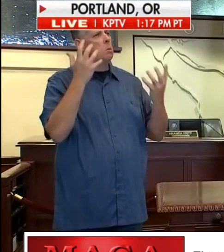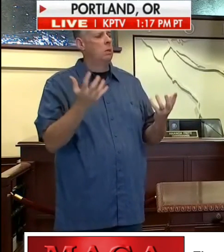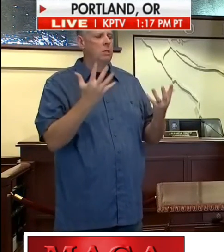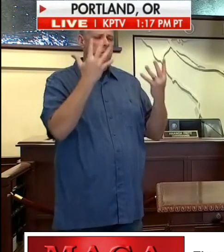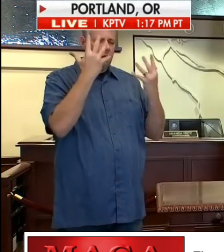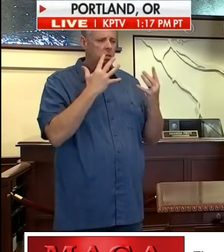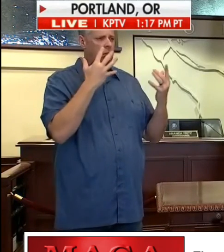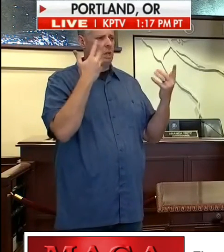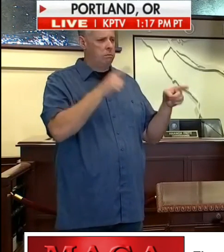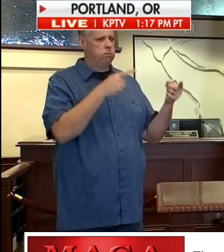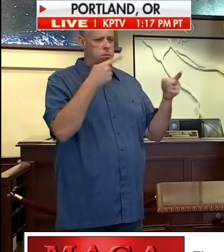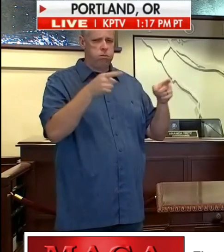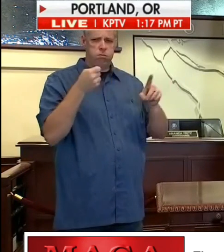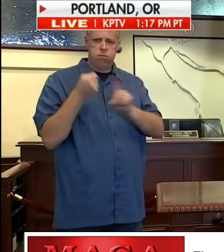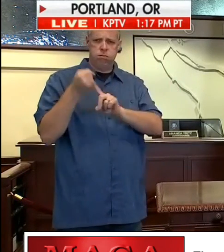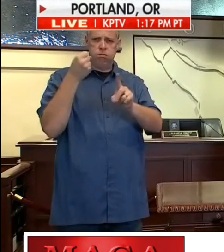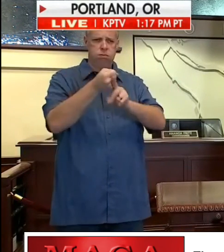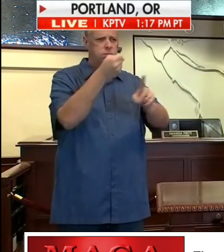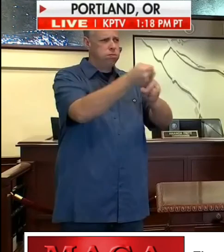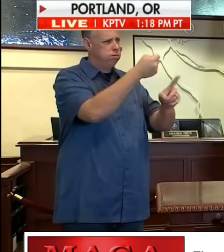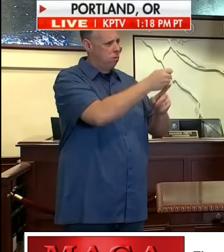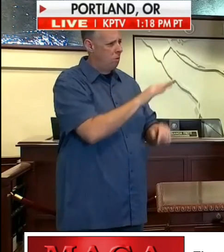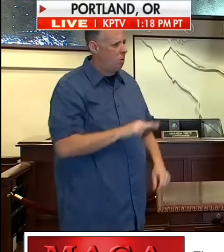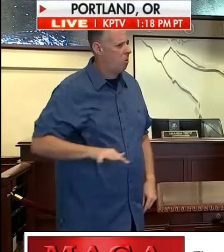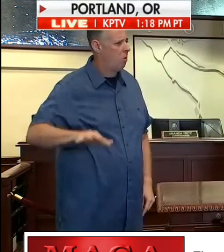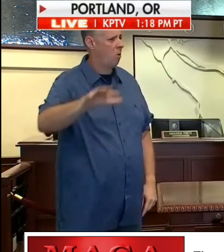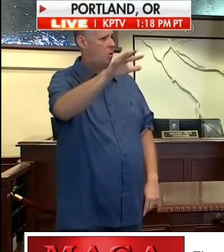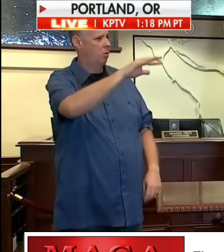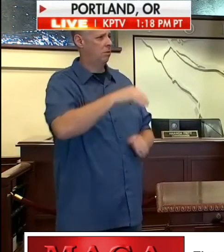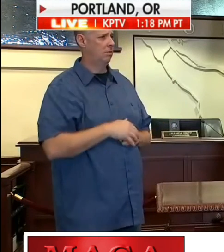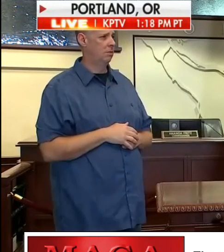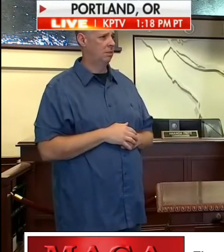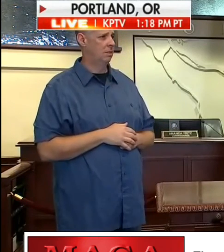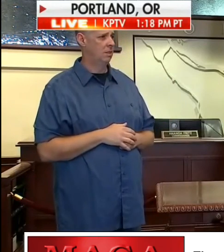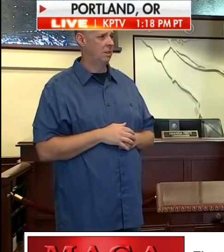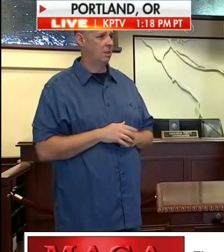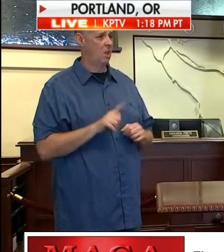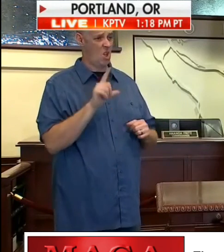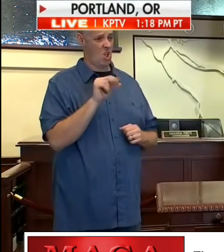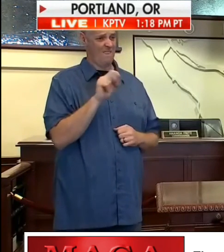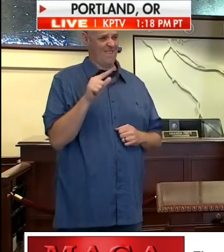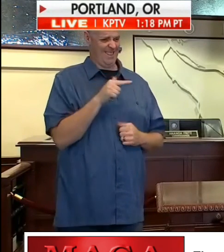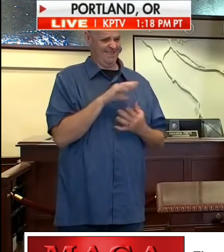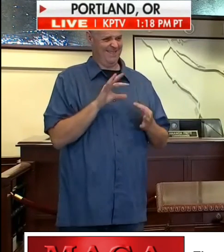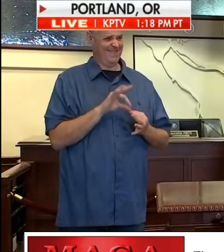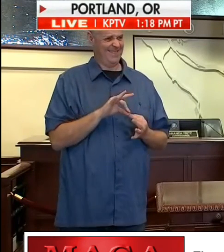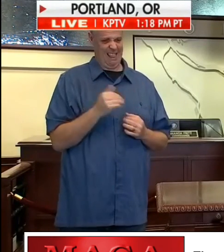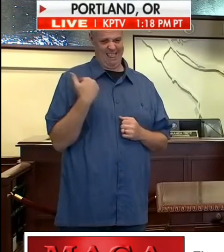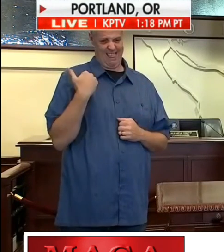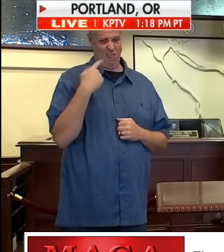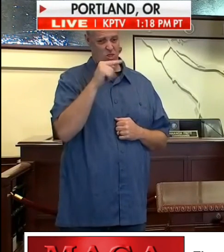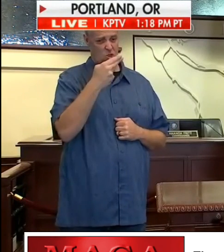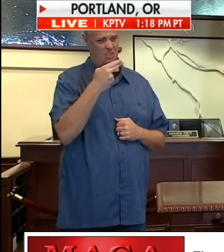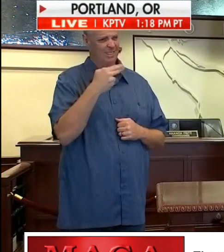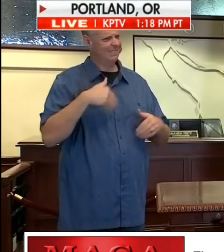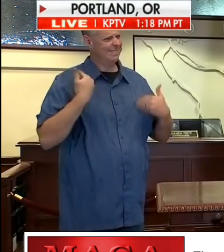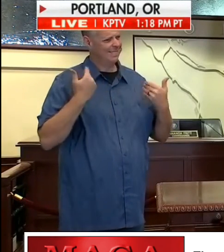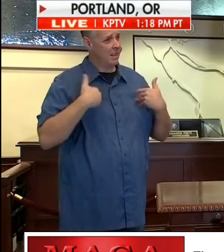city. As Chief Lavelle said, on Thursday, a teenager died in a shooting in Northeast